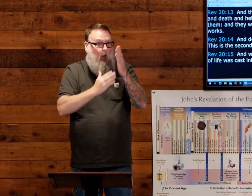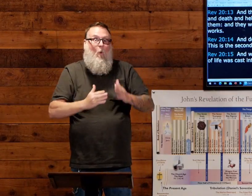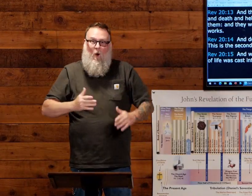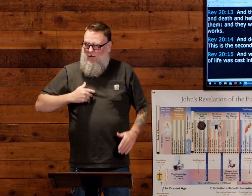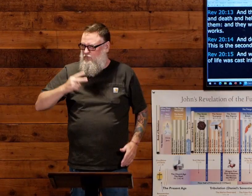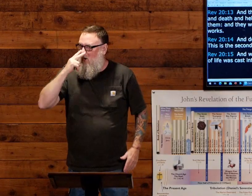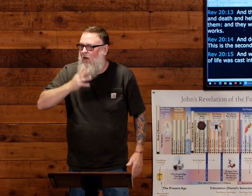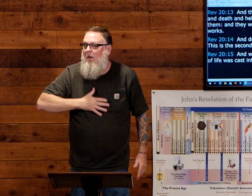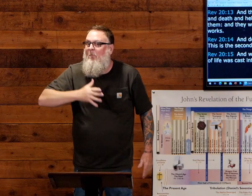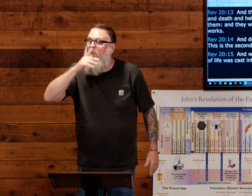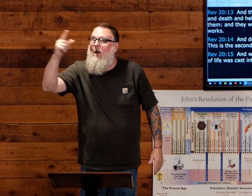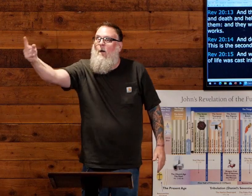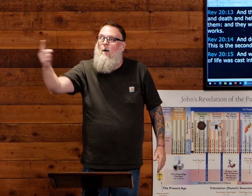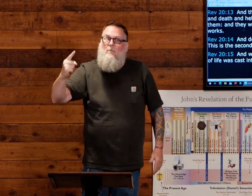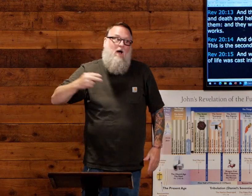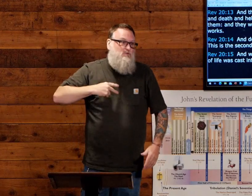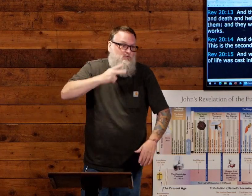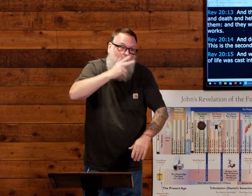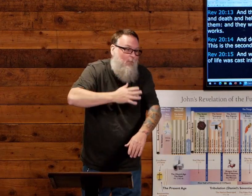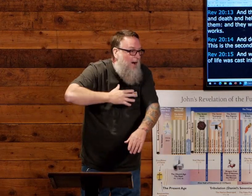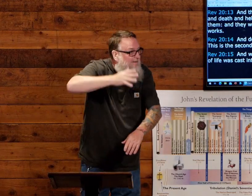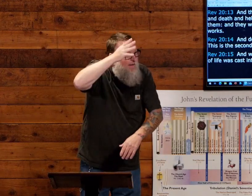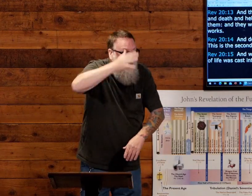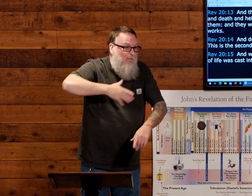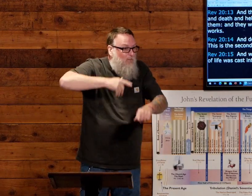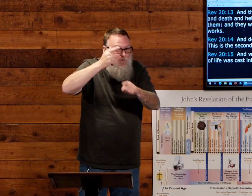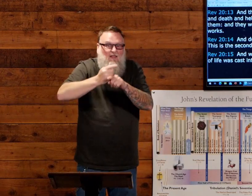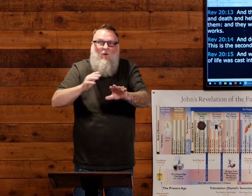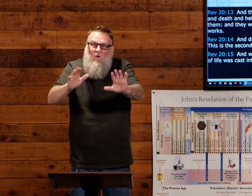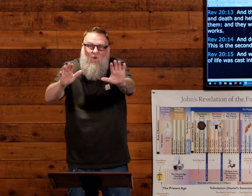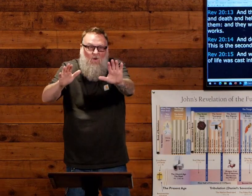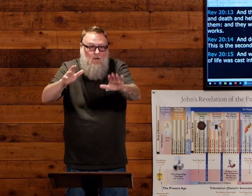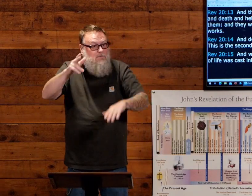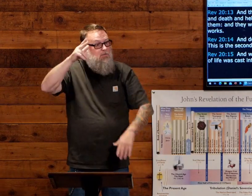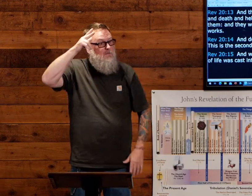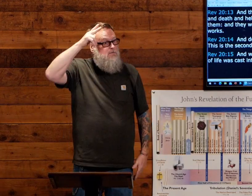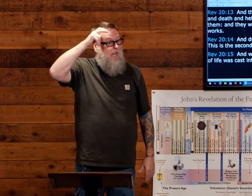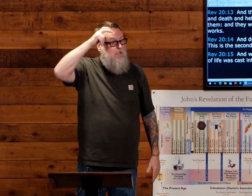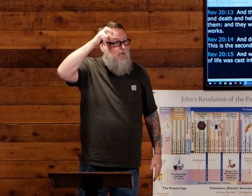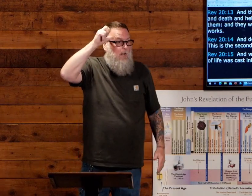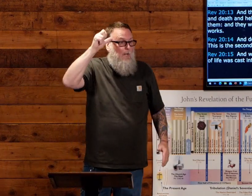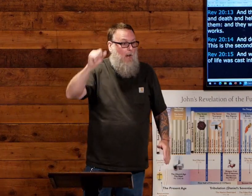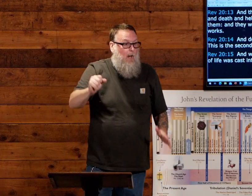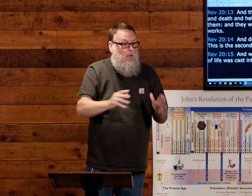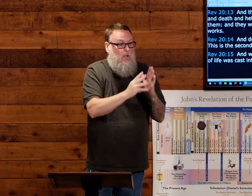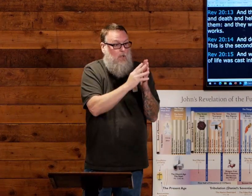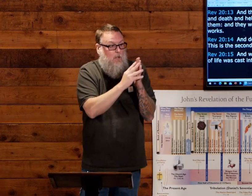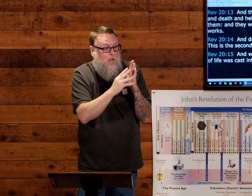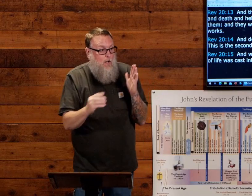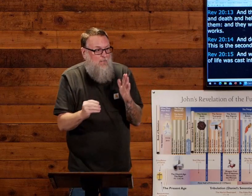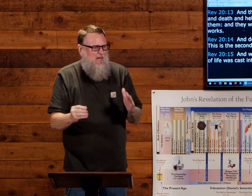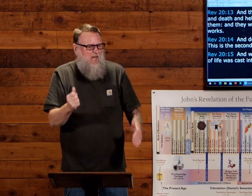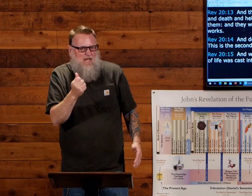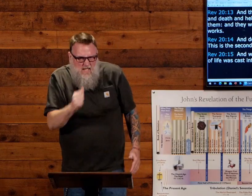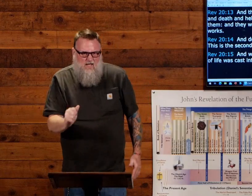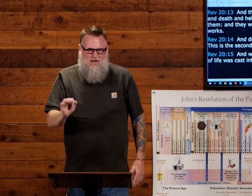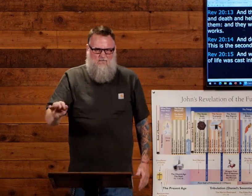Not good spirits. People say, oh, I saw my mom come to me in a spirit and my dad and all this stuff. They say, well, wait a minute. Satan can mimic